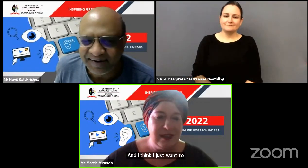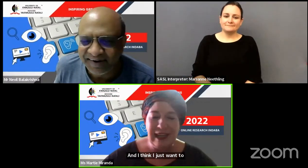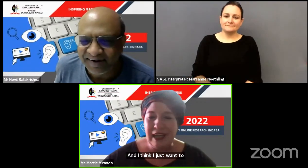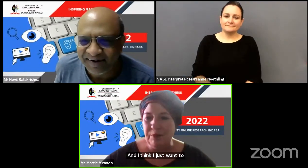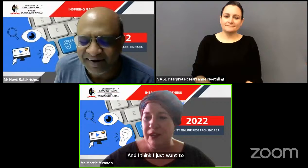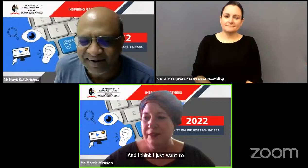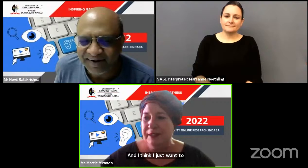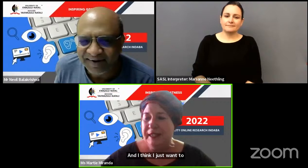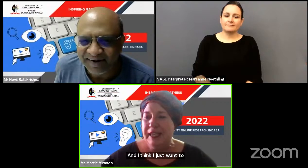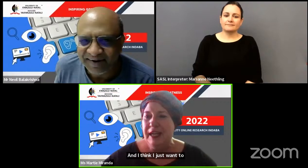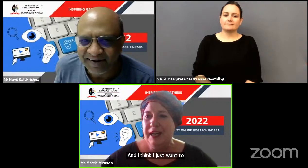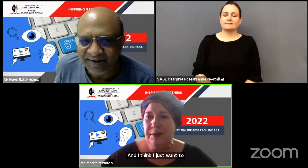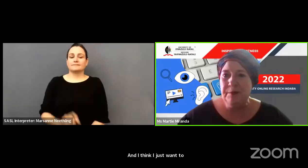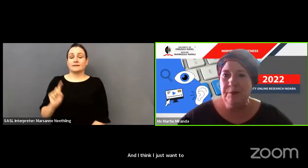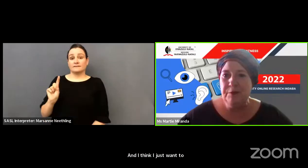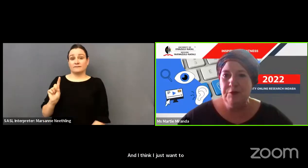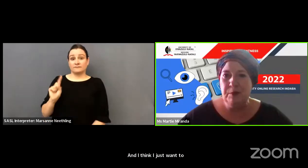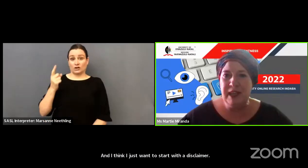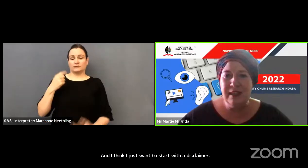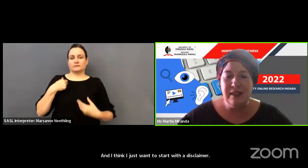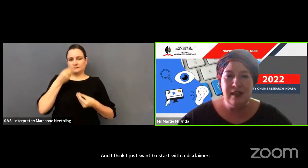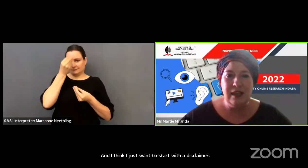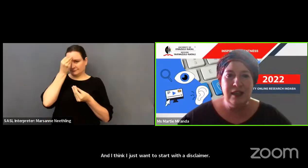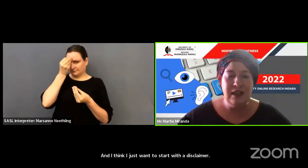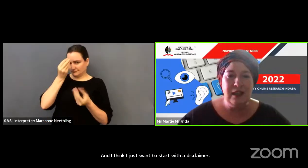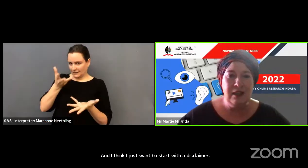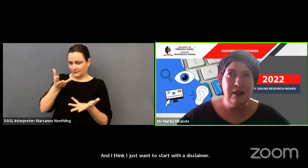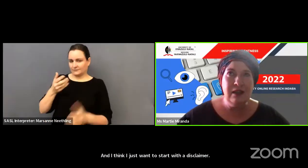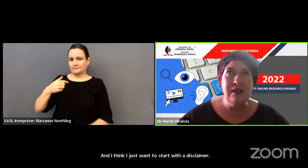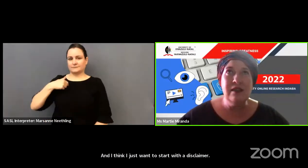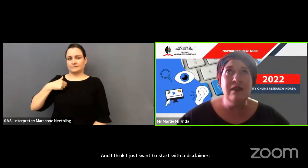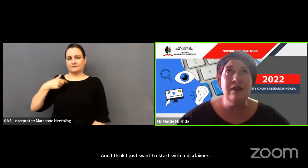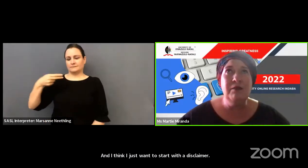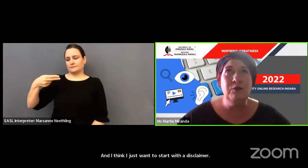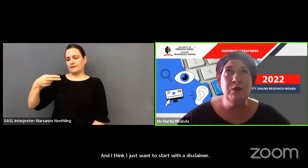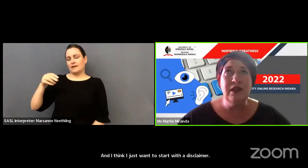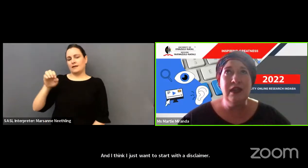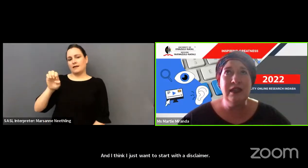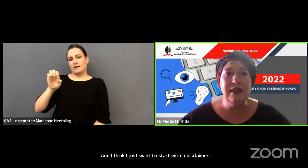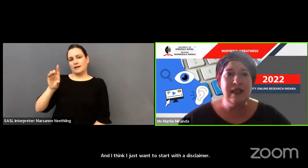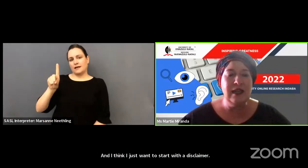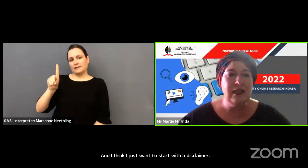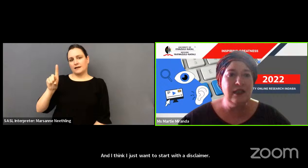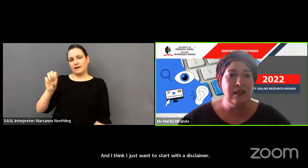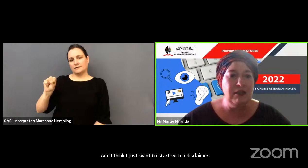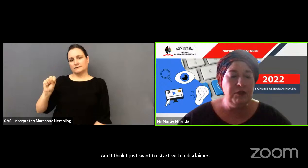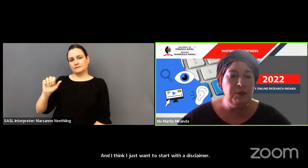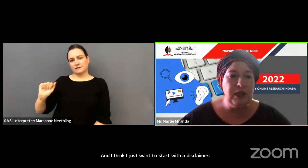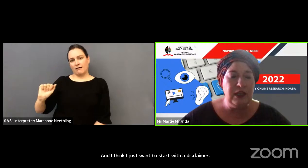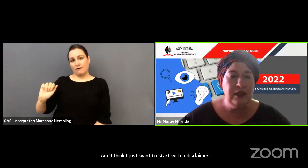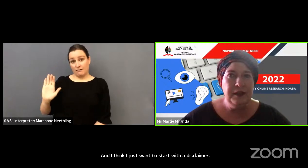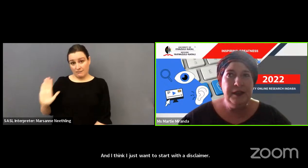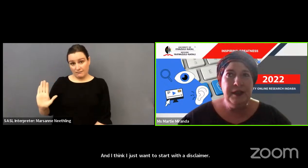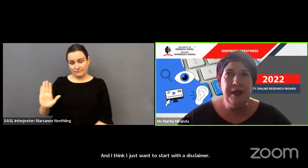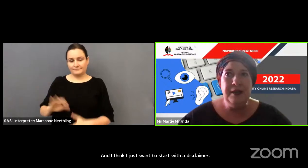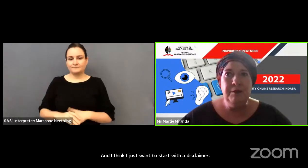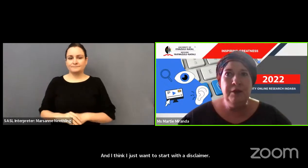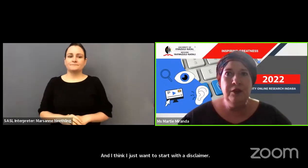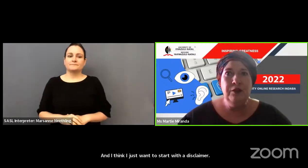with a disclaimer from HETSA side, and I think it's with the understanding that everybody,